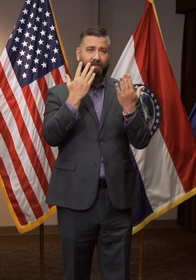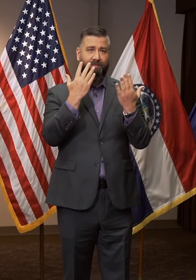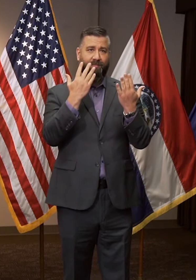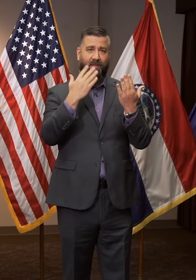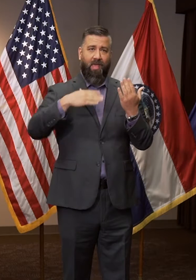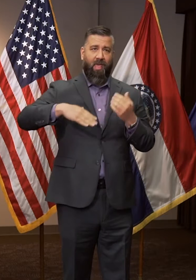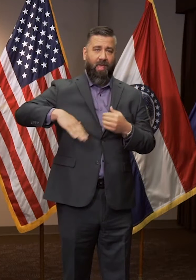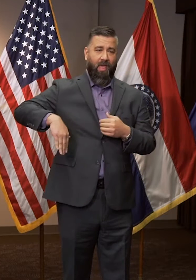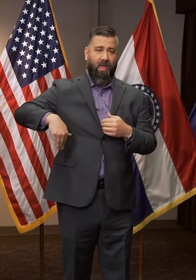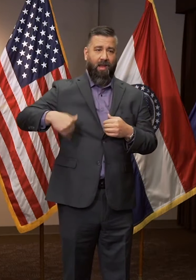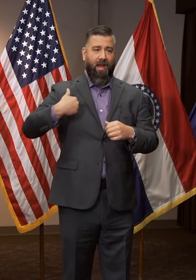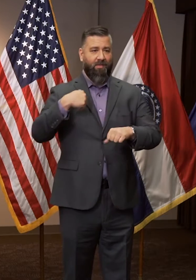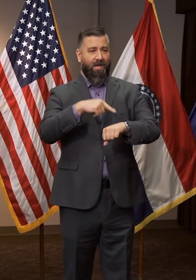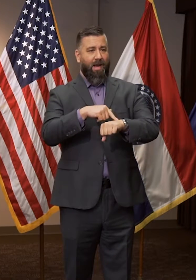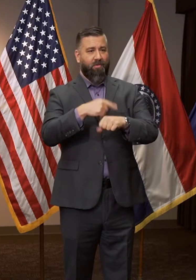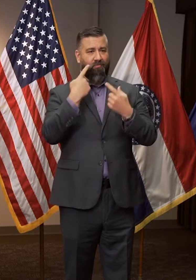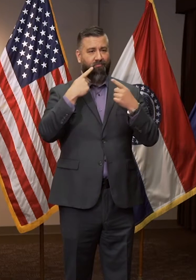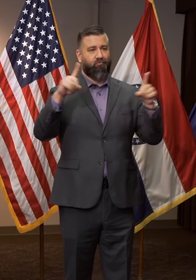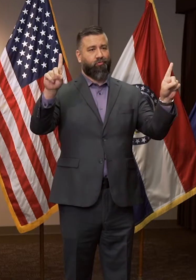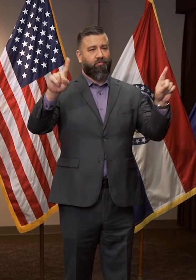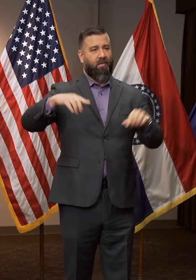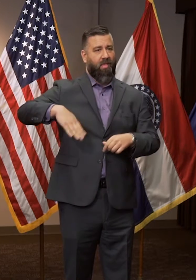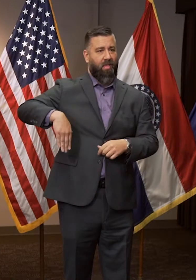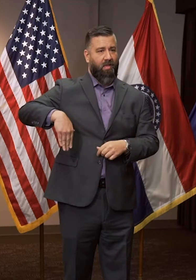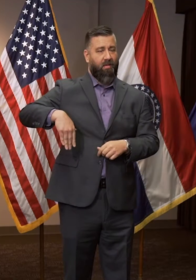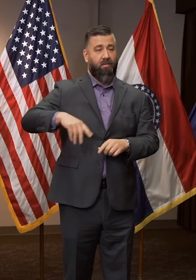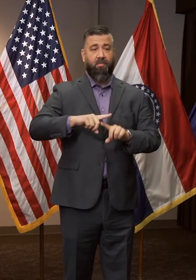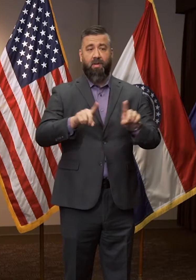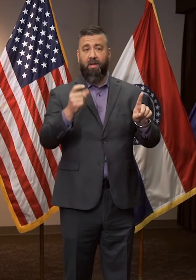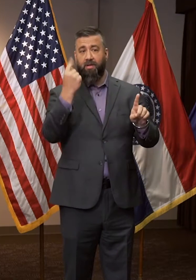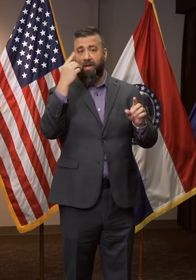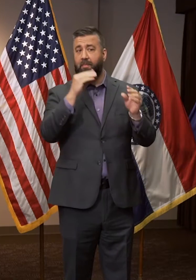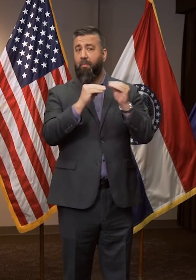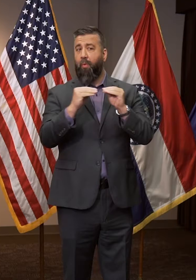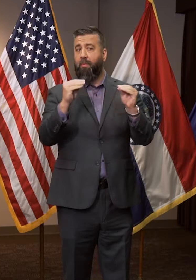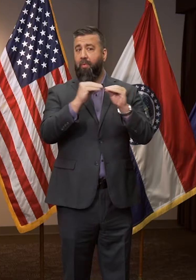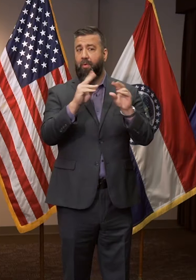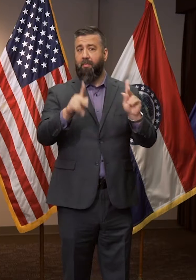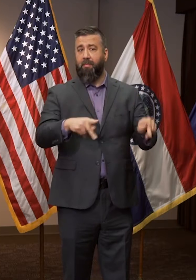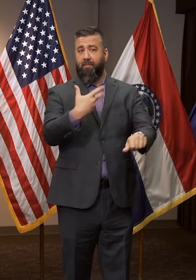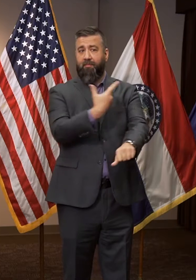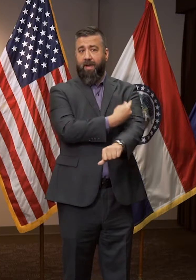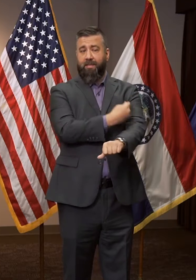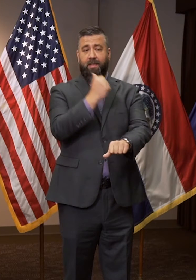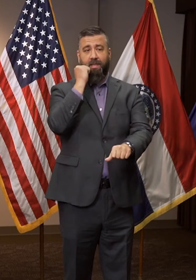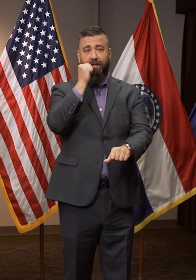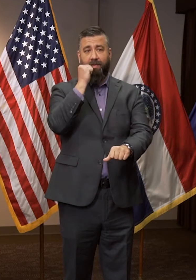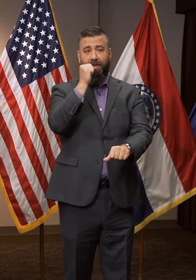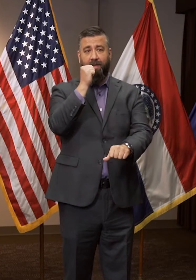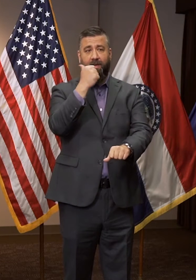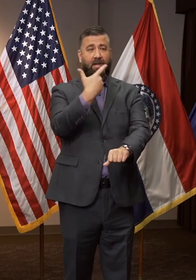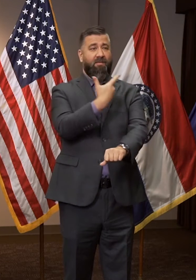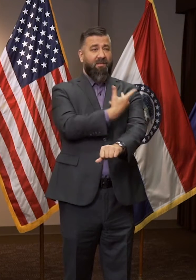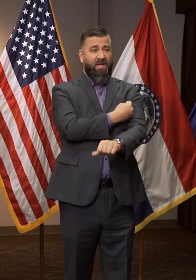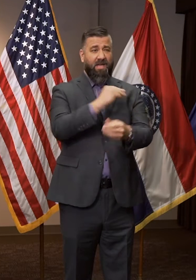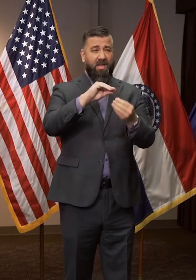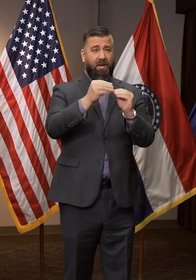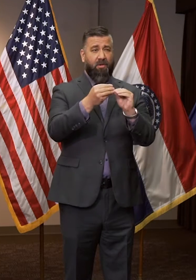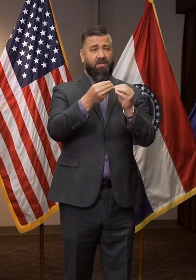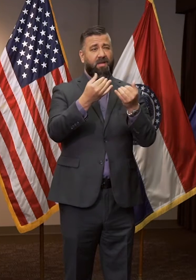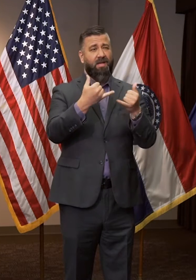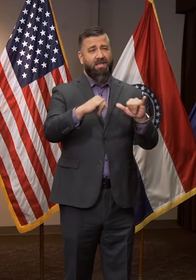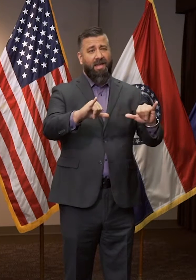not yet had time to work. And although more and more of us are getting vaccinated every day, vaccination rates are still too